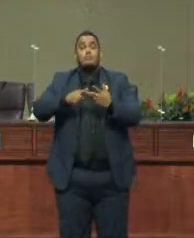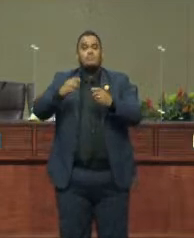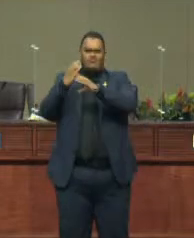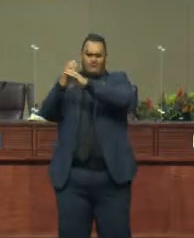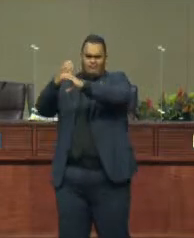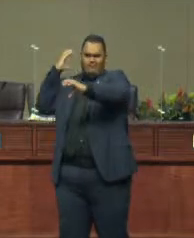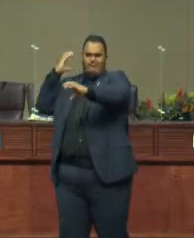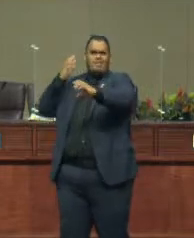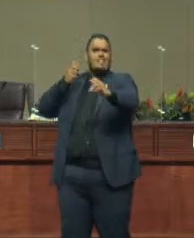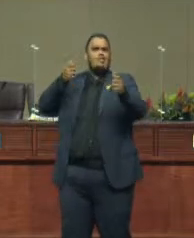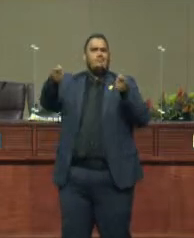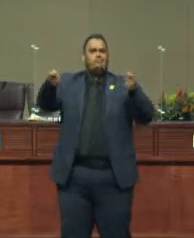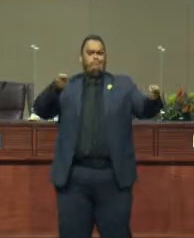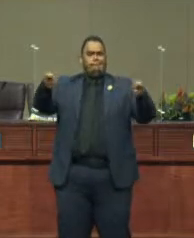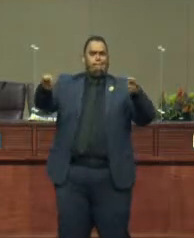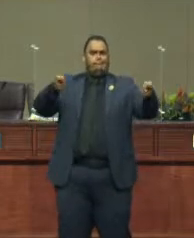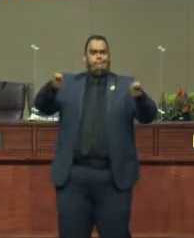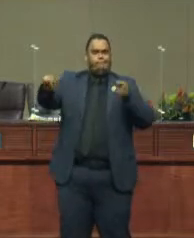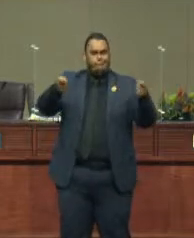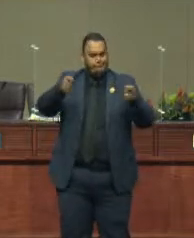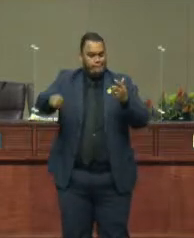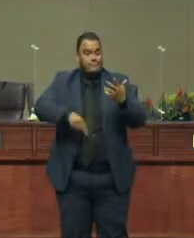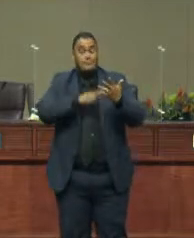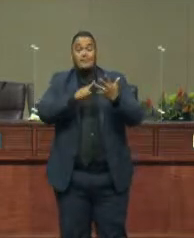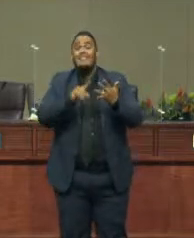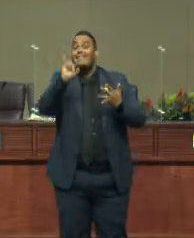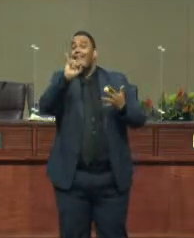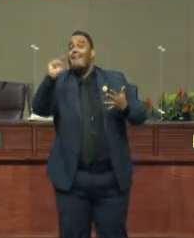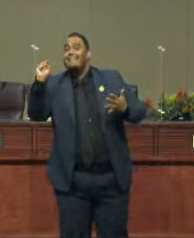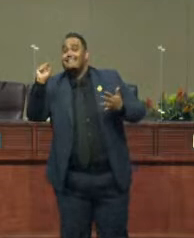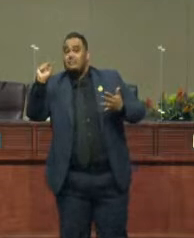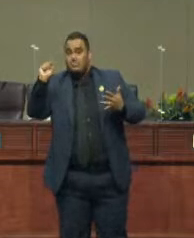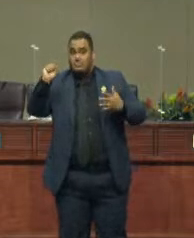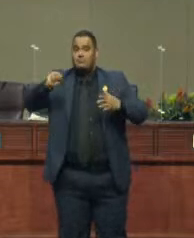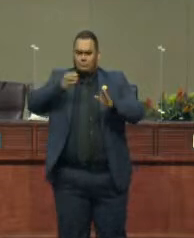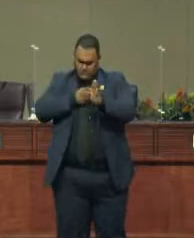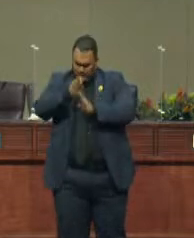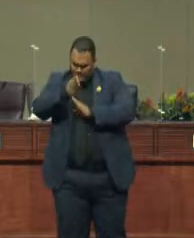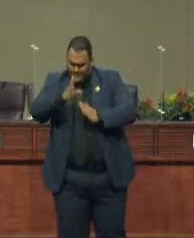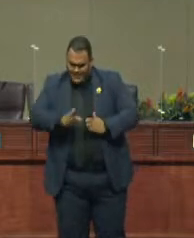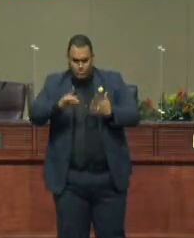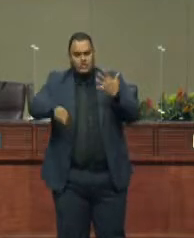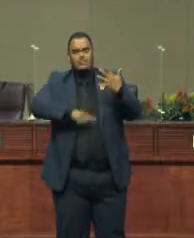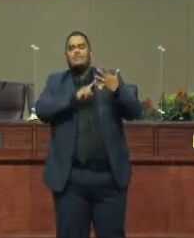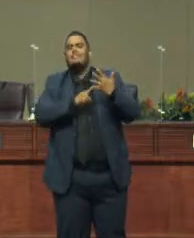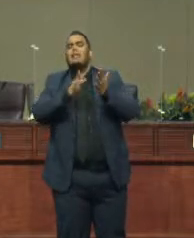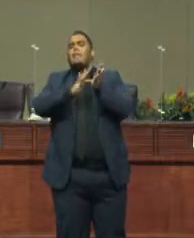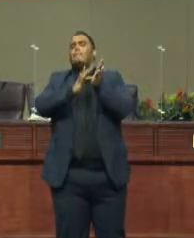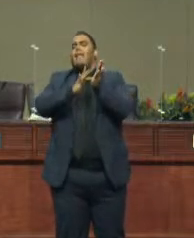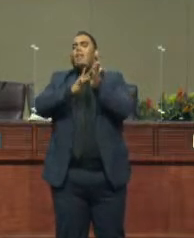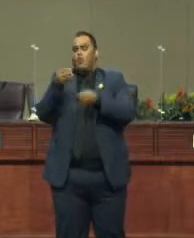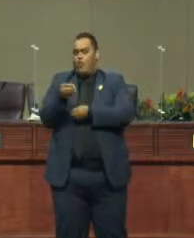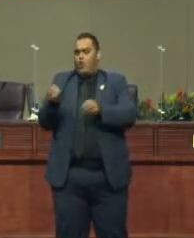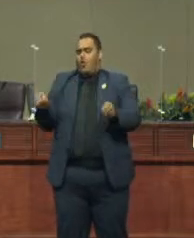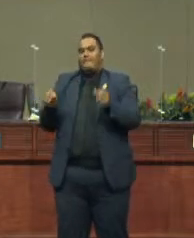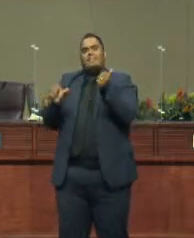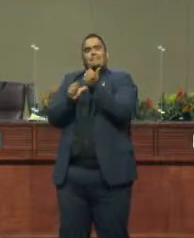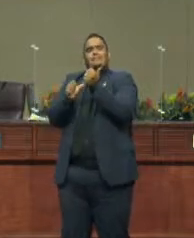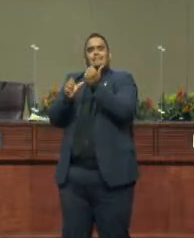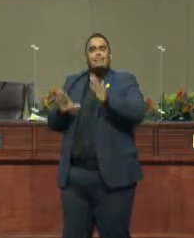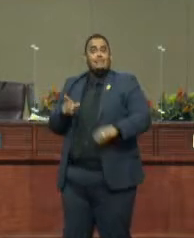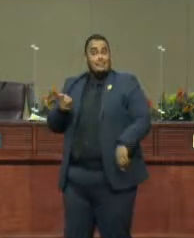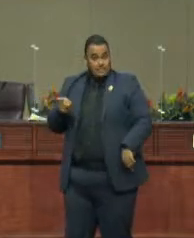support specialist, and medical office specialist. I'm told that we have vacancies,